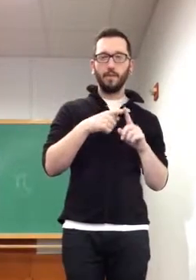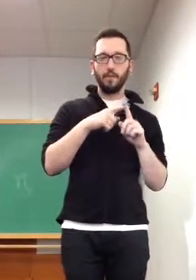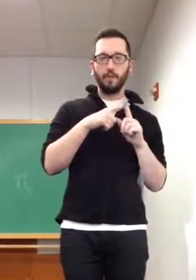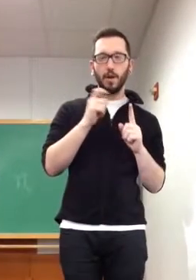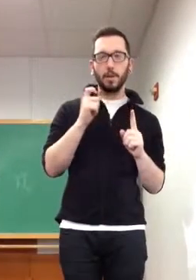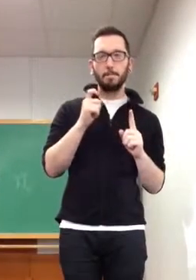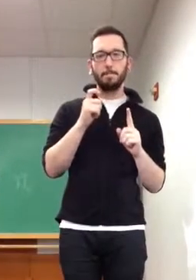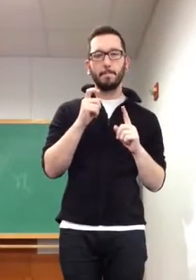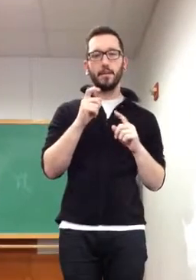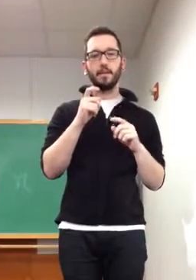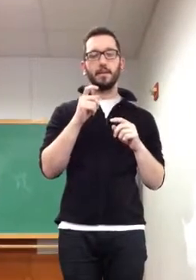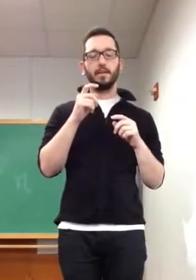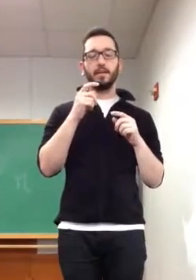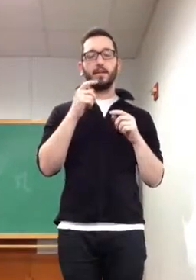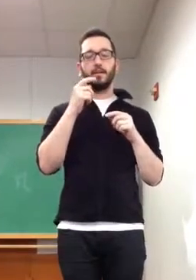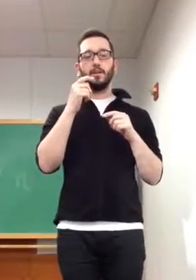and writings of